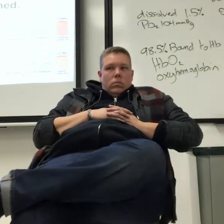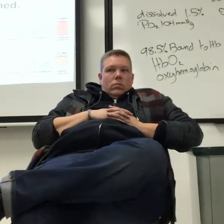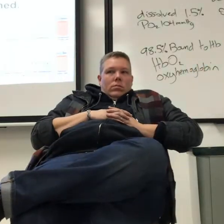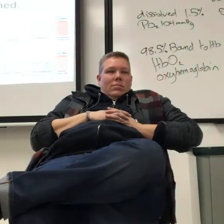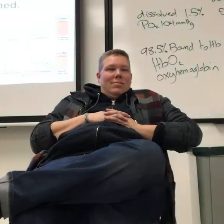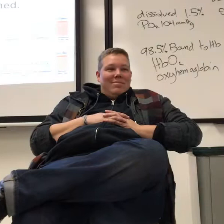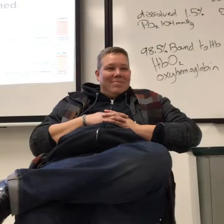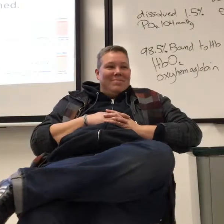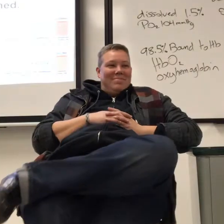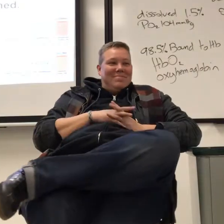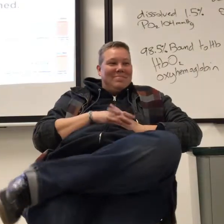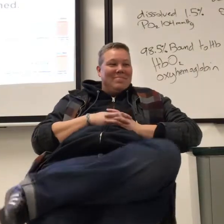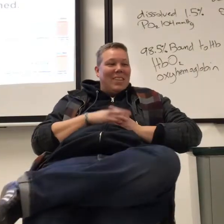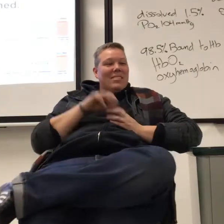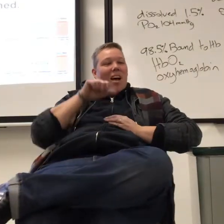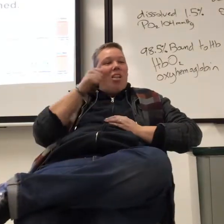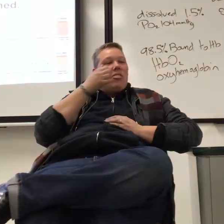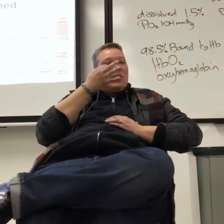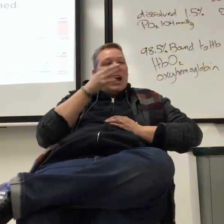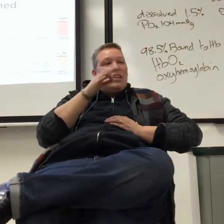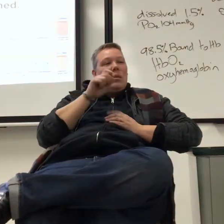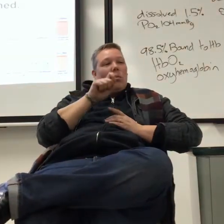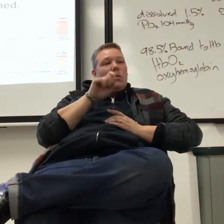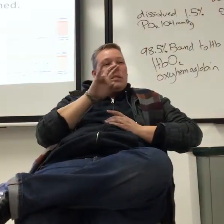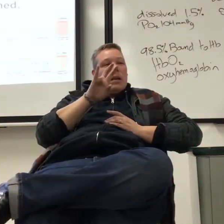So that's the other 19.7,